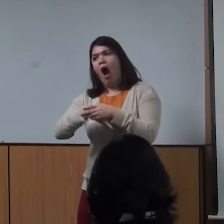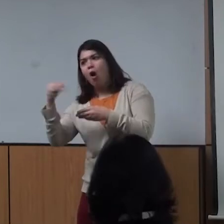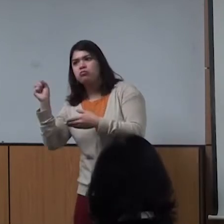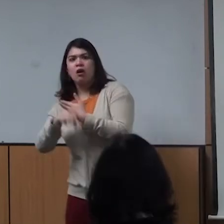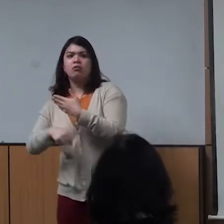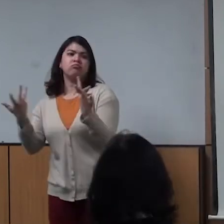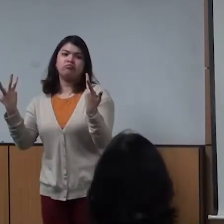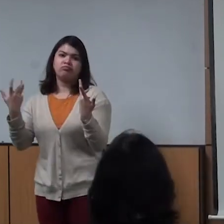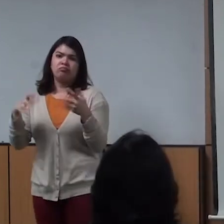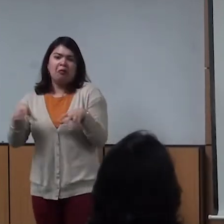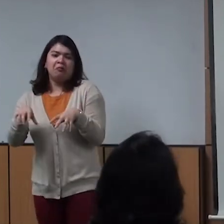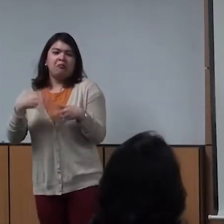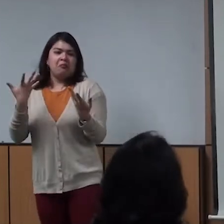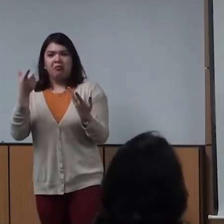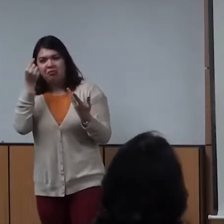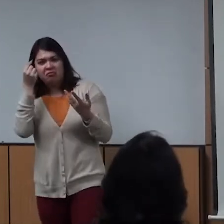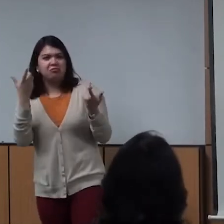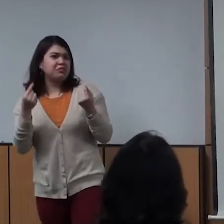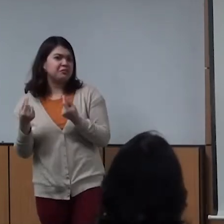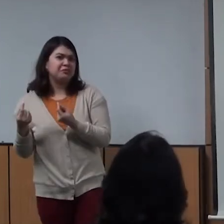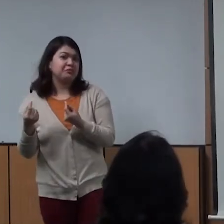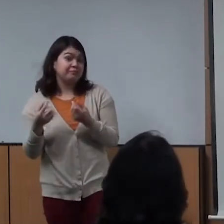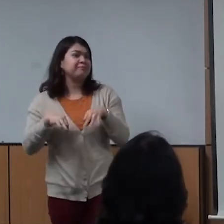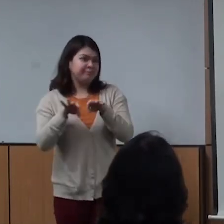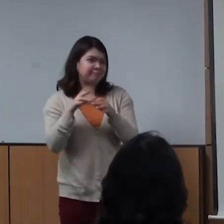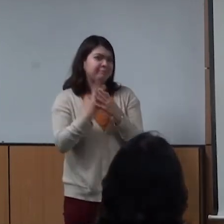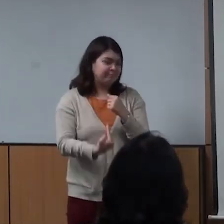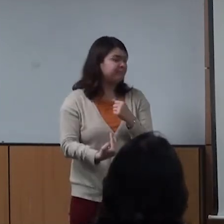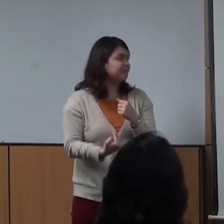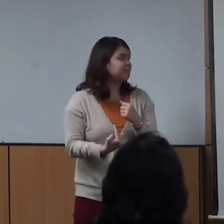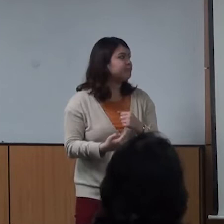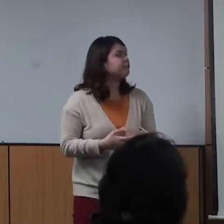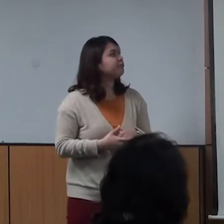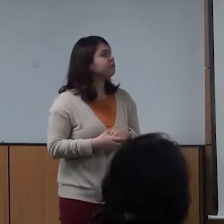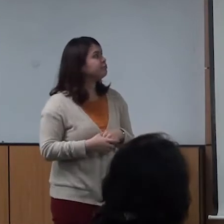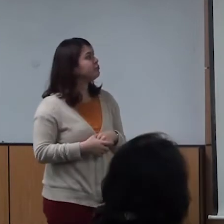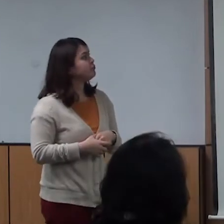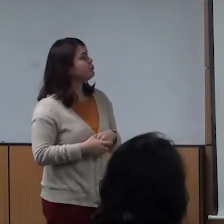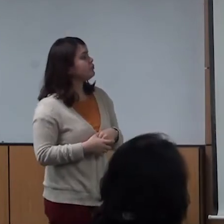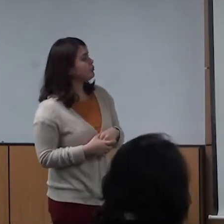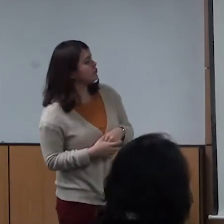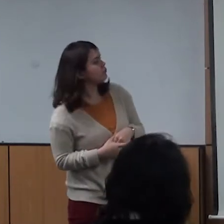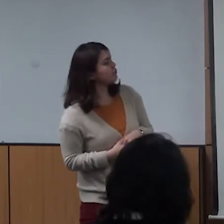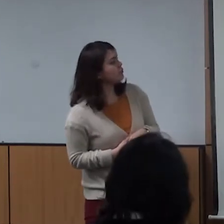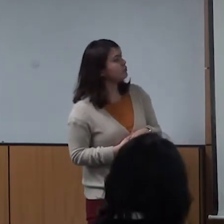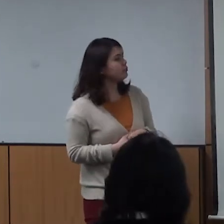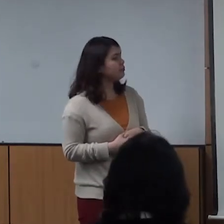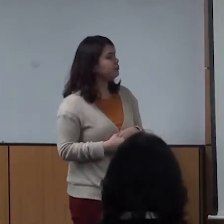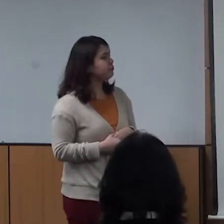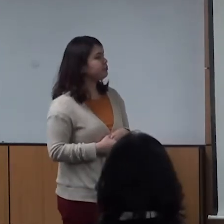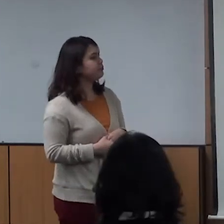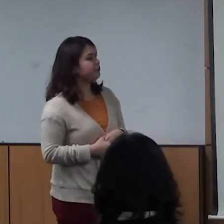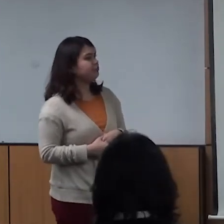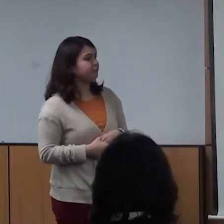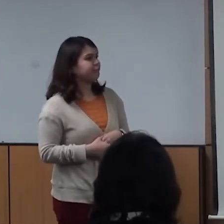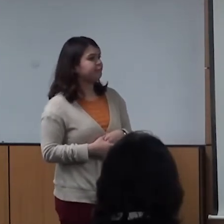And then provide description of the assessment process in order to be fair and accurate to